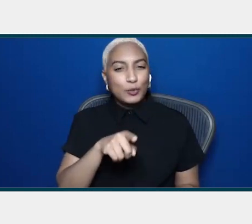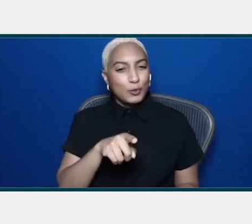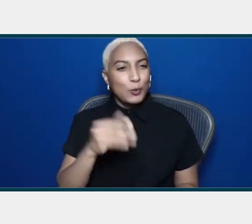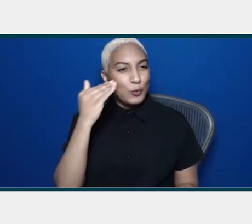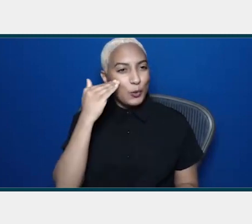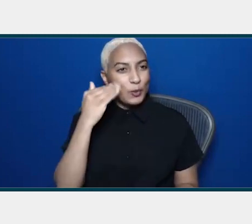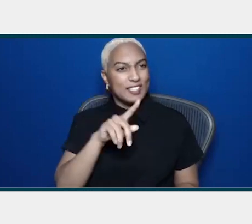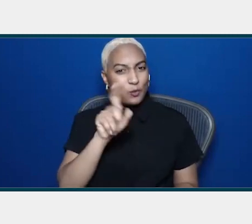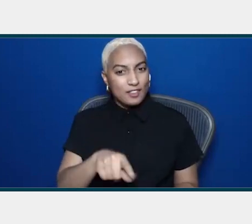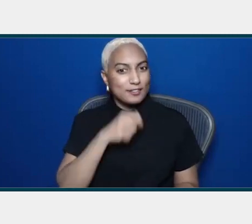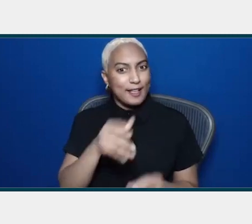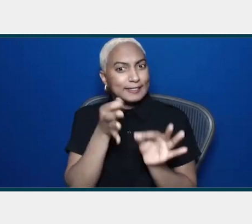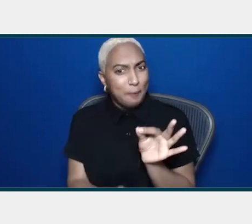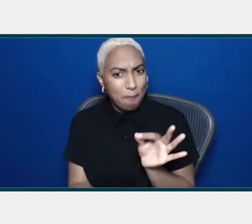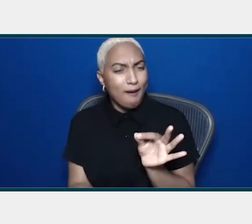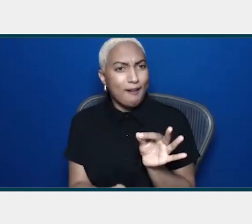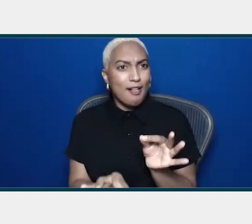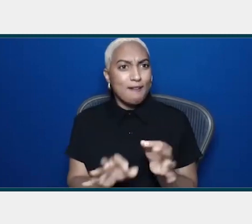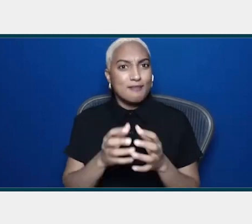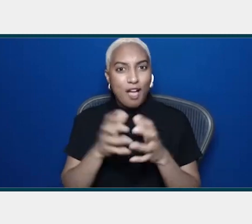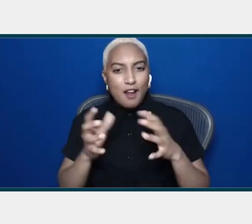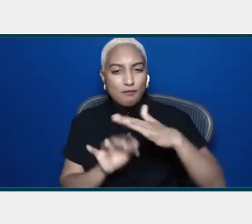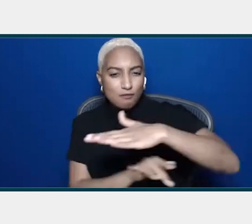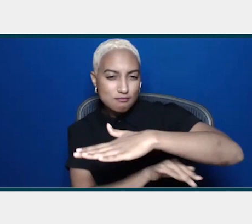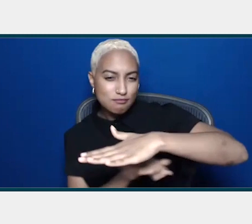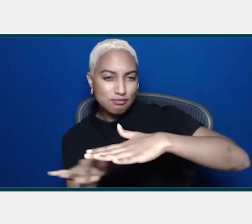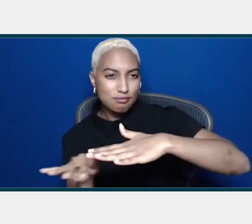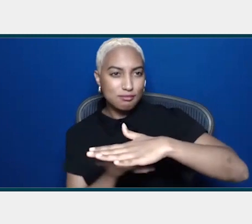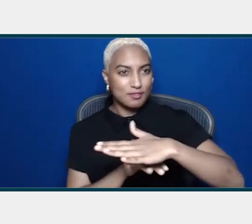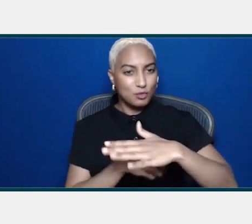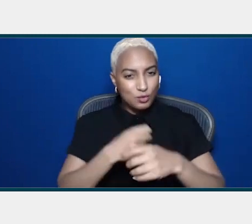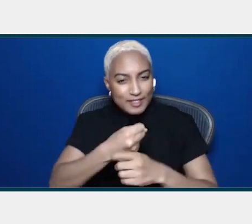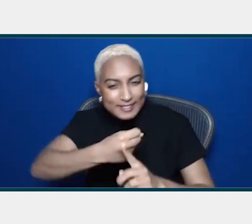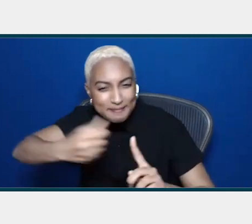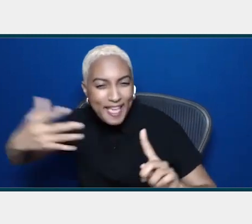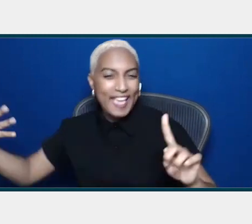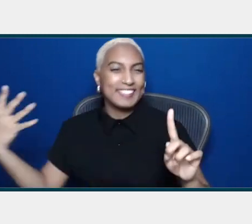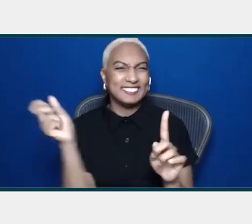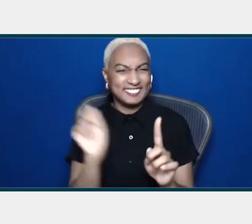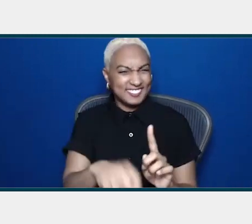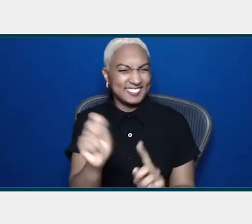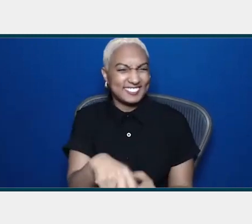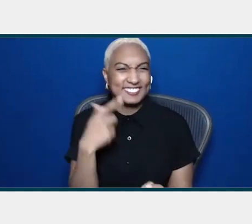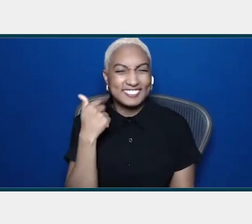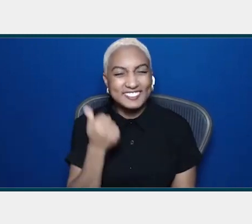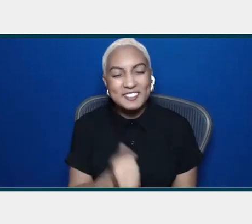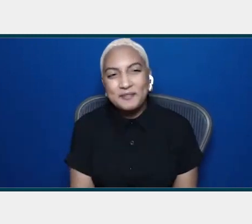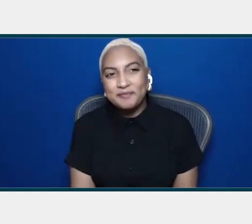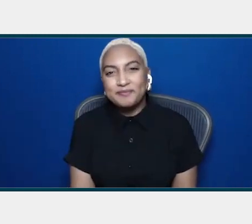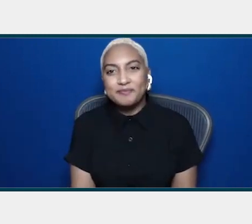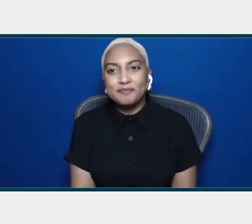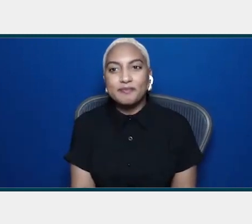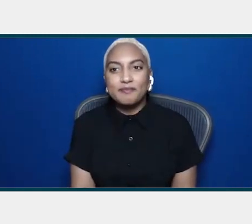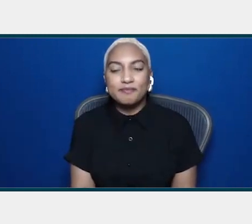As we wrap up today, I want to switch it, as you said, and I am